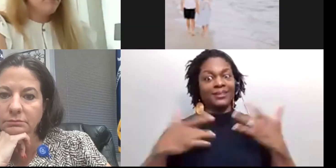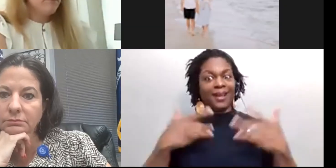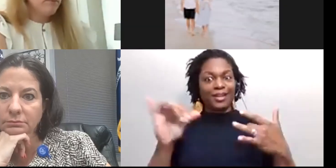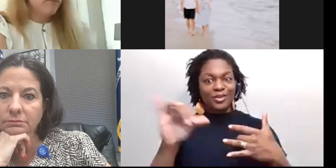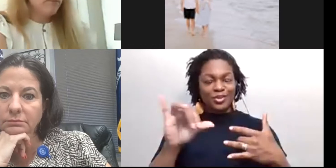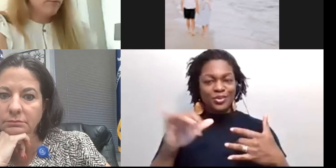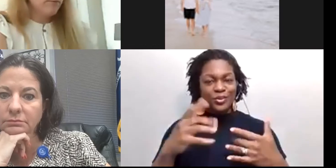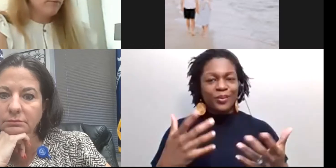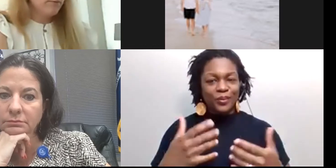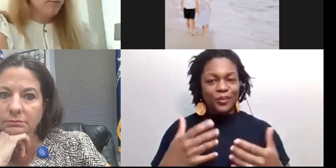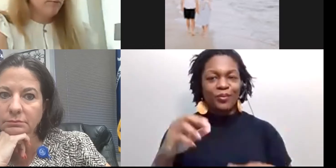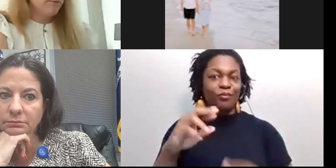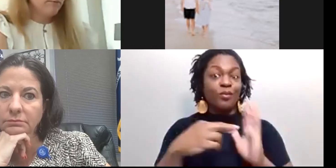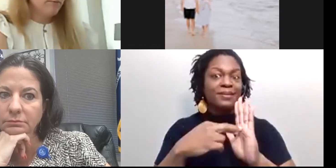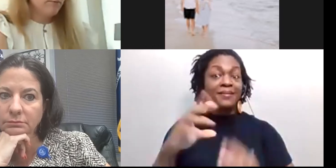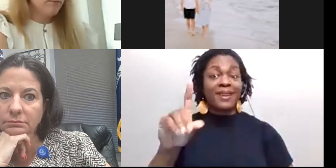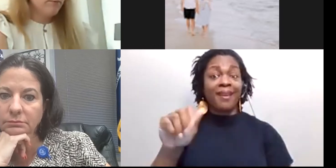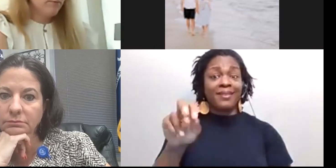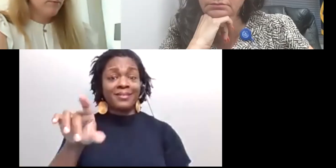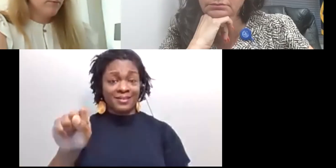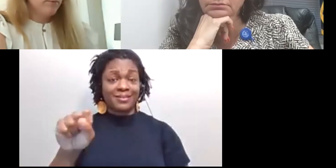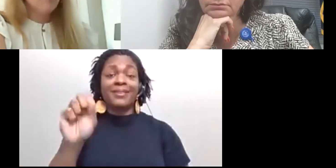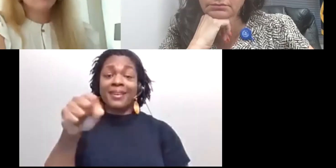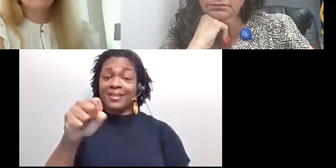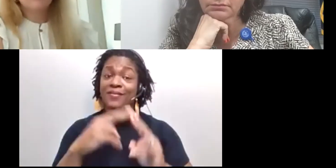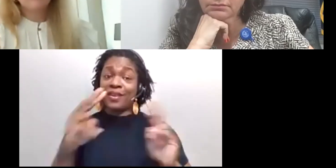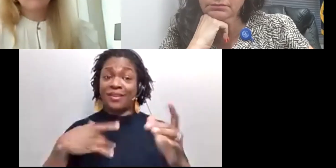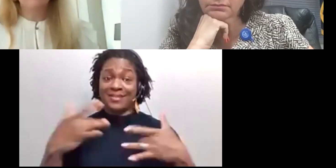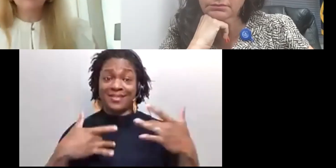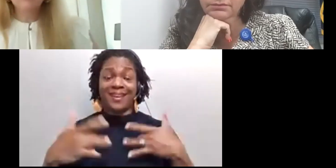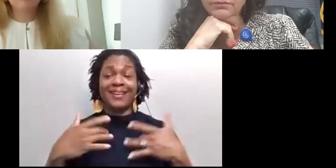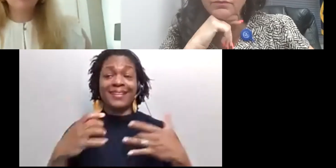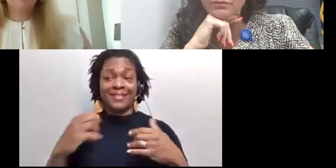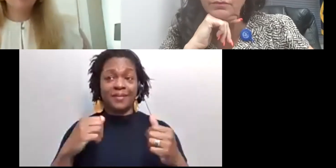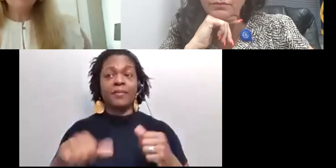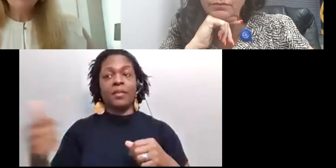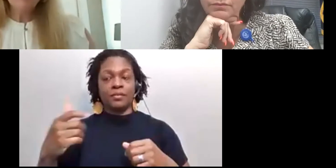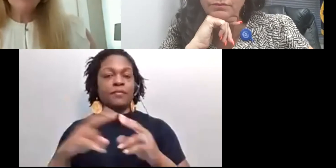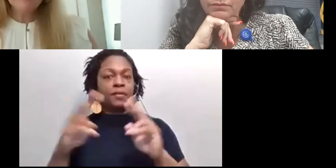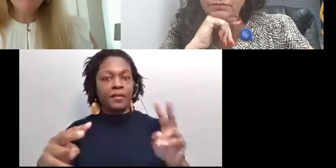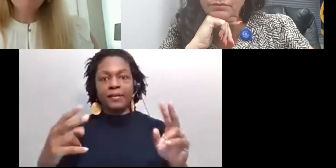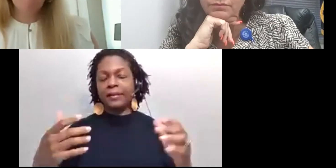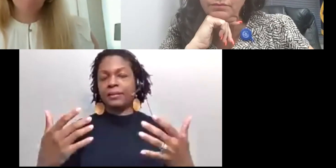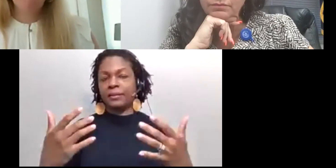to either way. But yeah, everybody was like very supportive of it. They all thought it was very